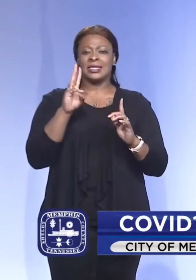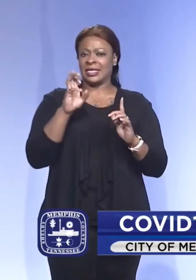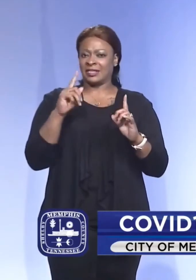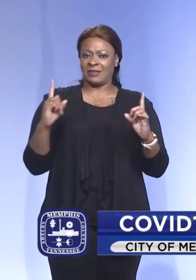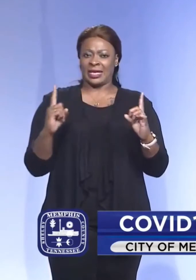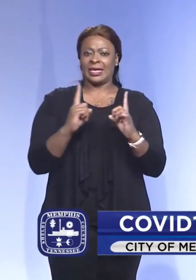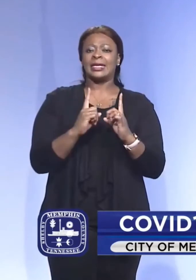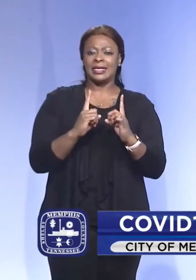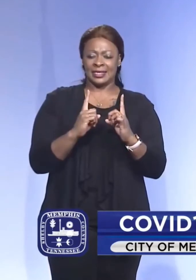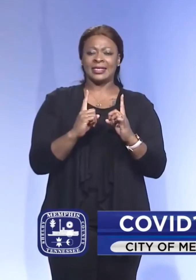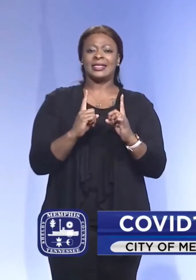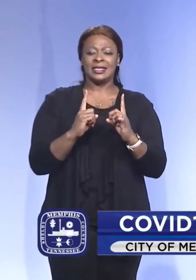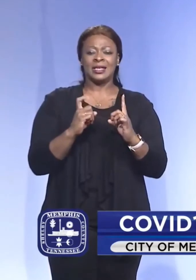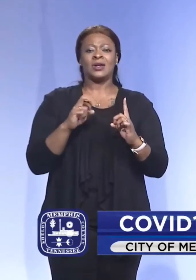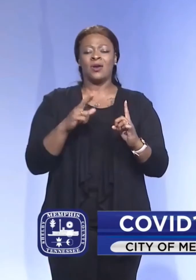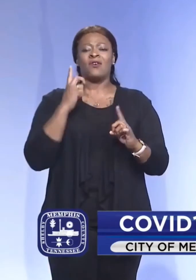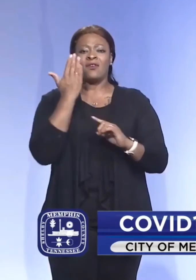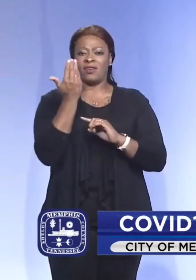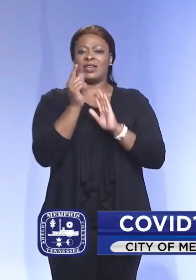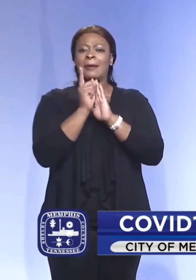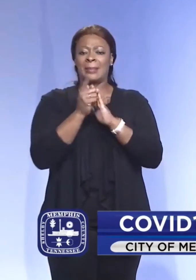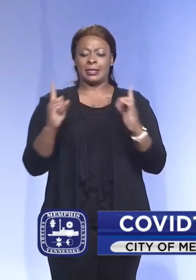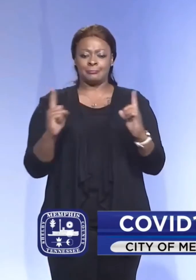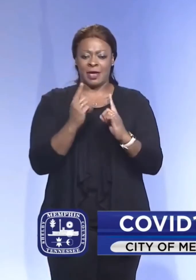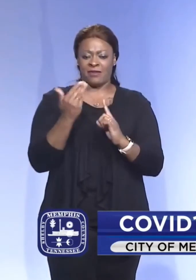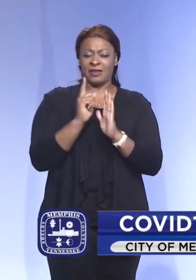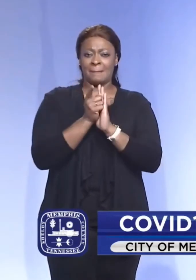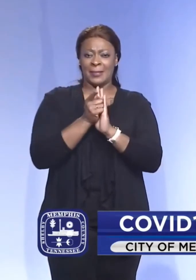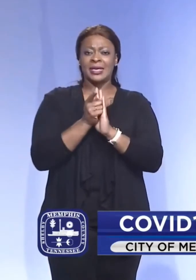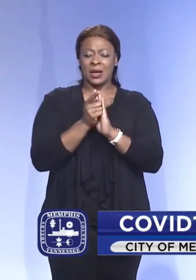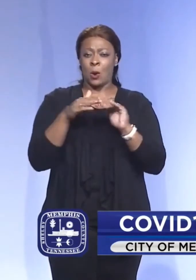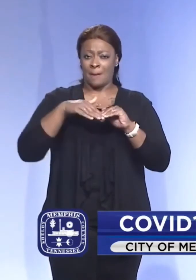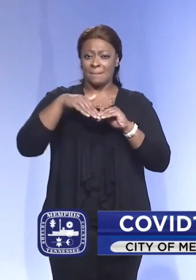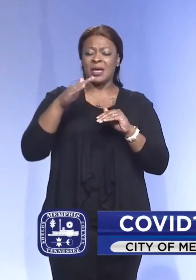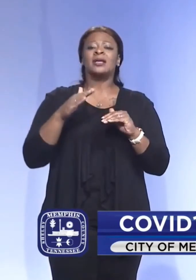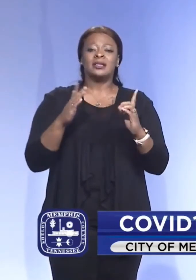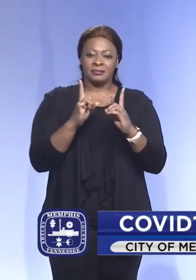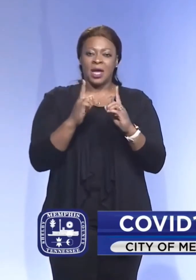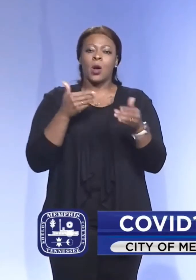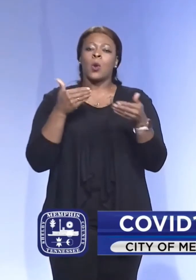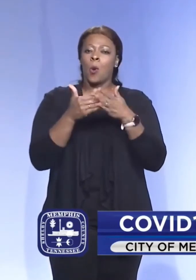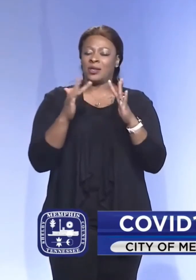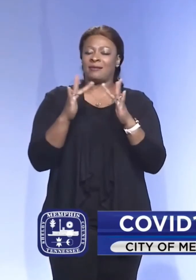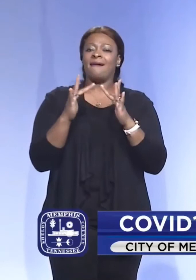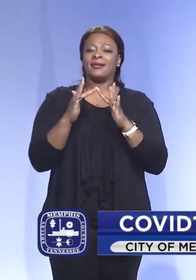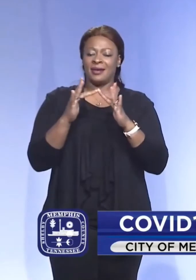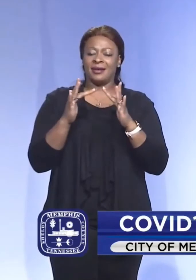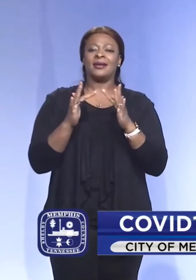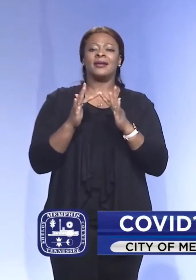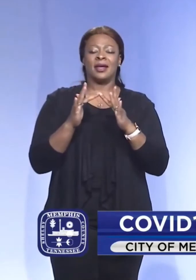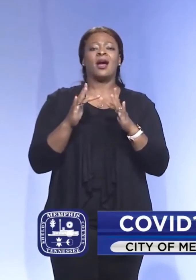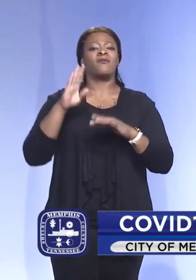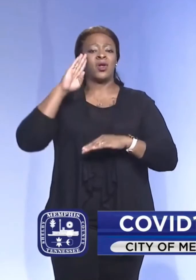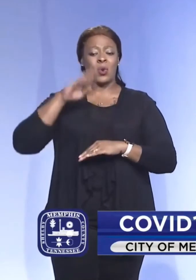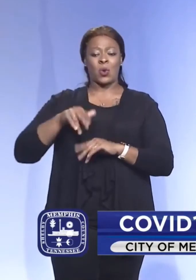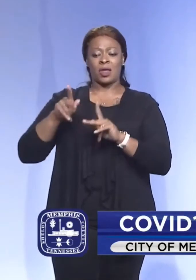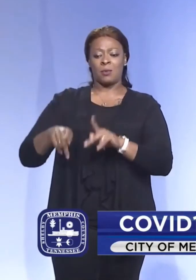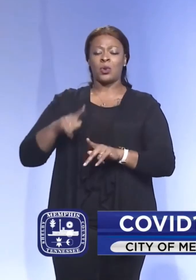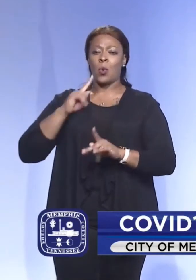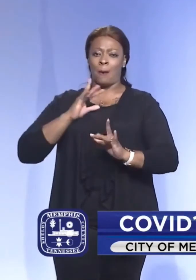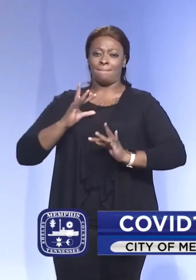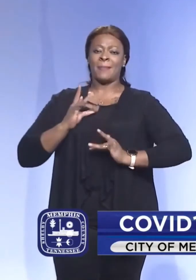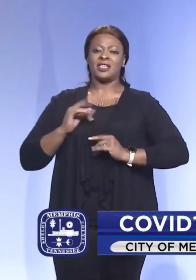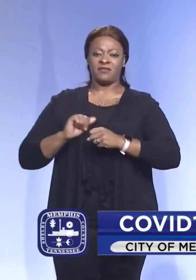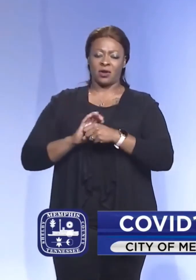feet, 6 feet for 15 minutes. It would be defined as a close contact of a known positive case of